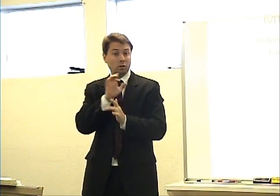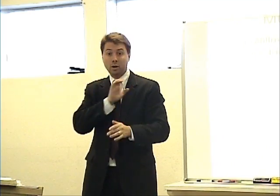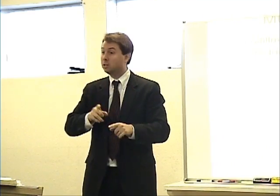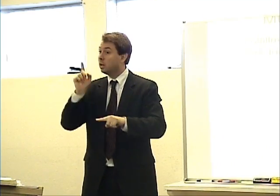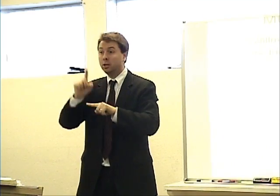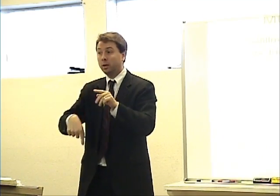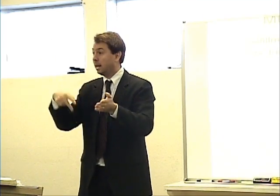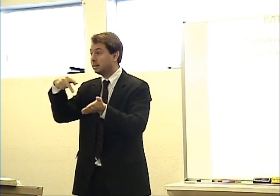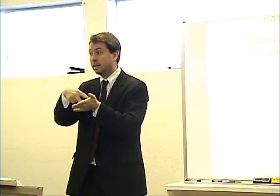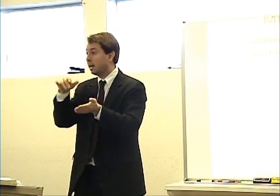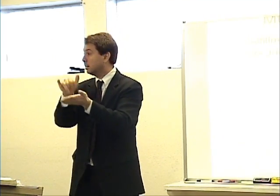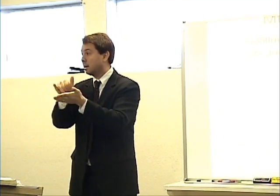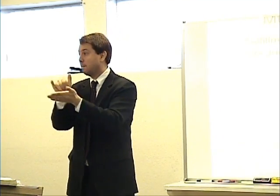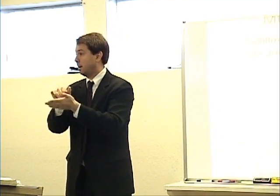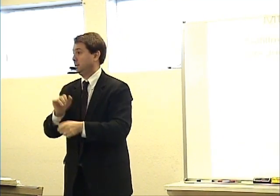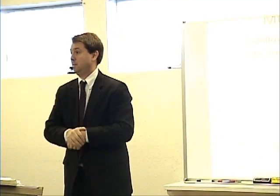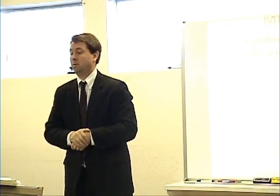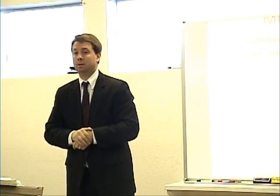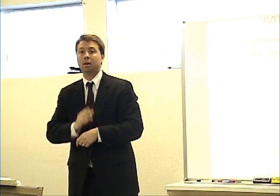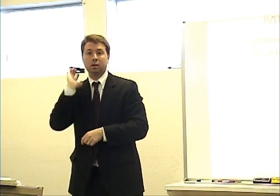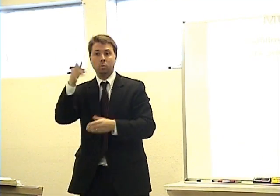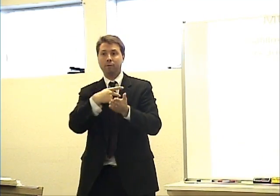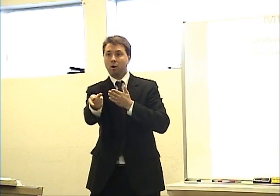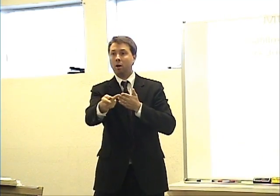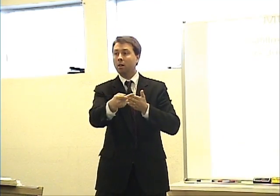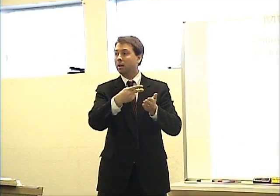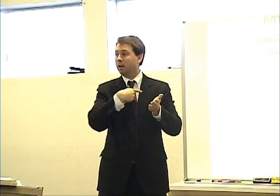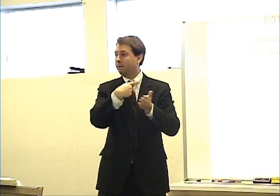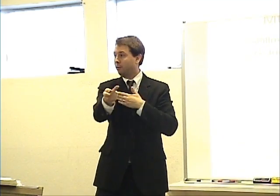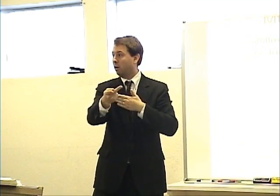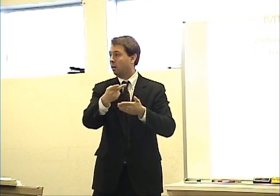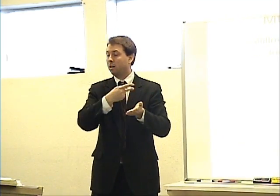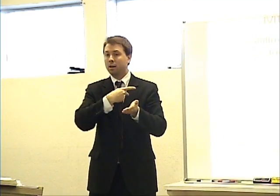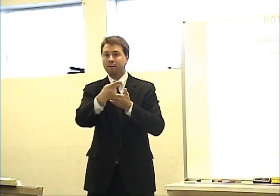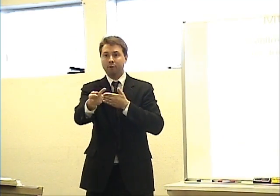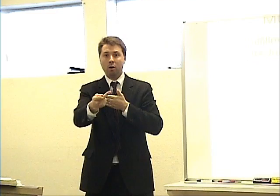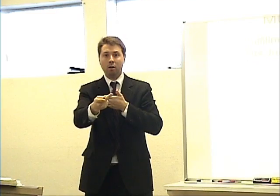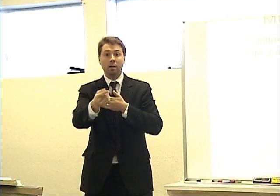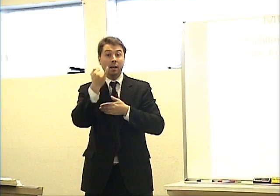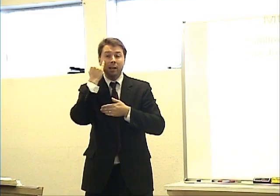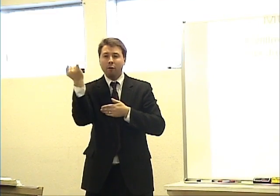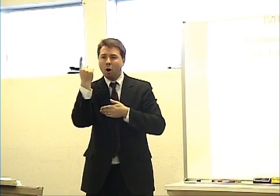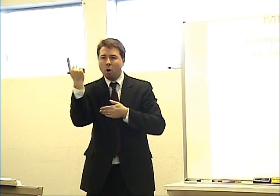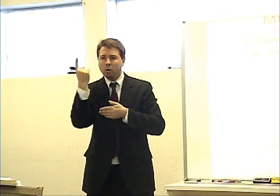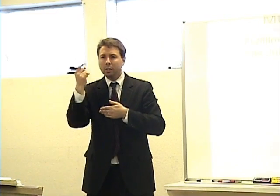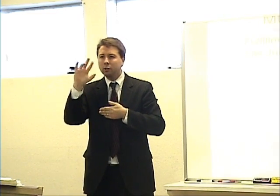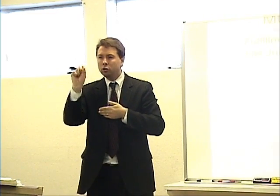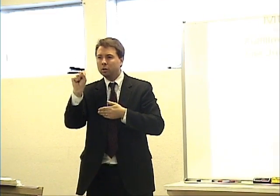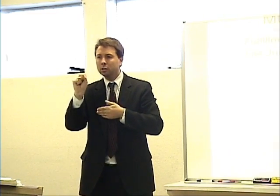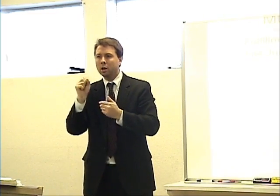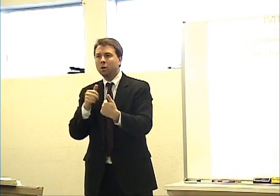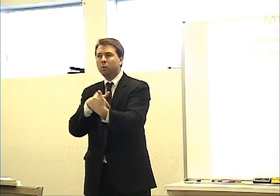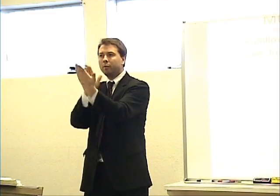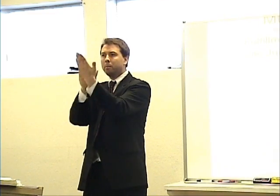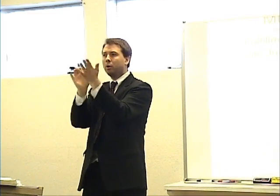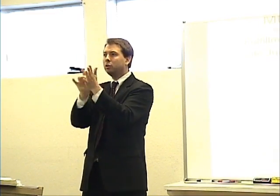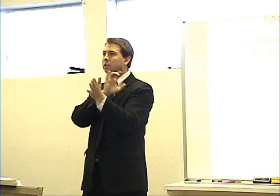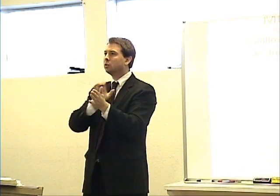Christ, you can't stand. You will fall and fall and fall. If only Judas would have approached Jesus